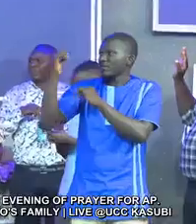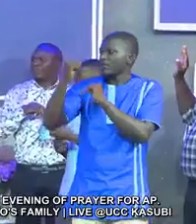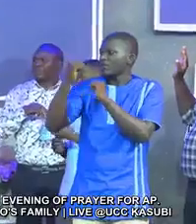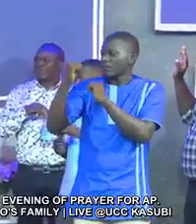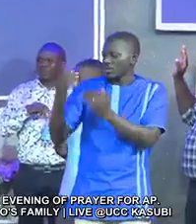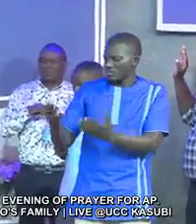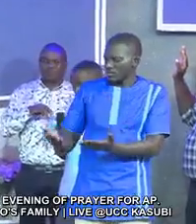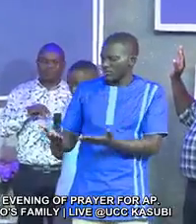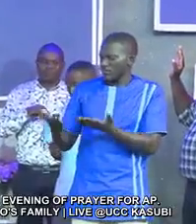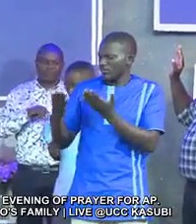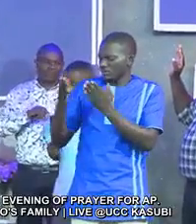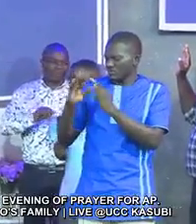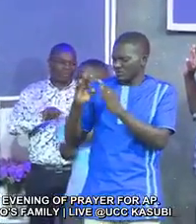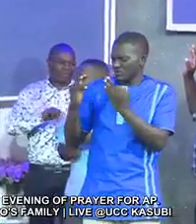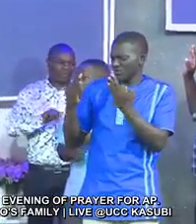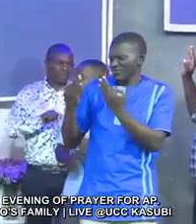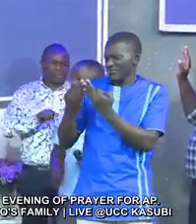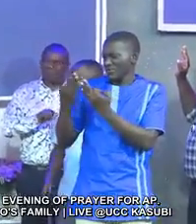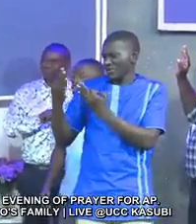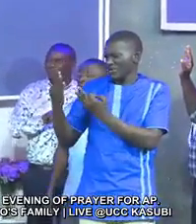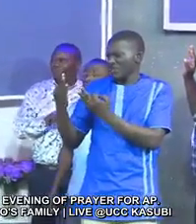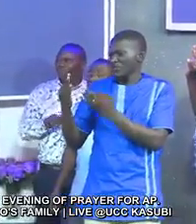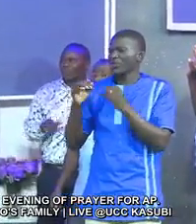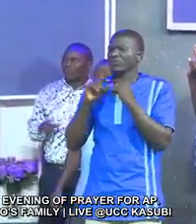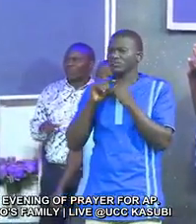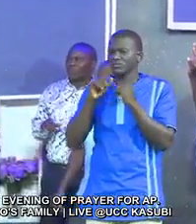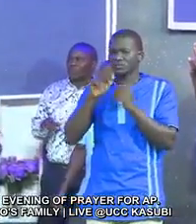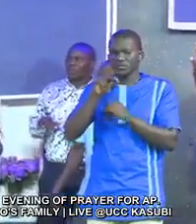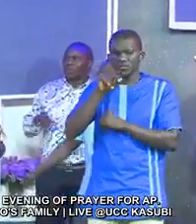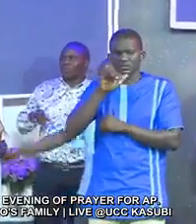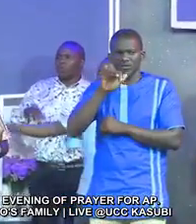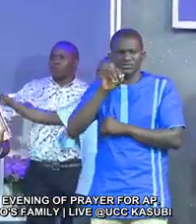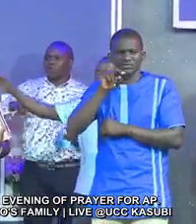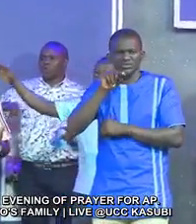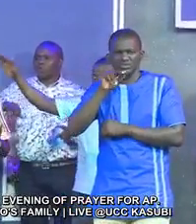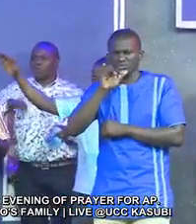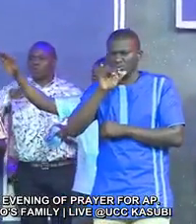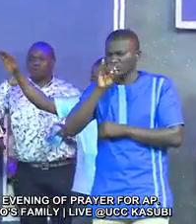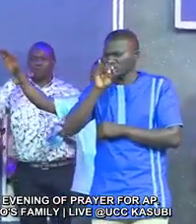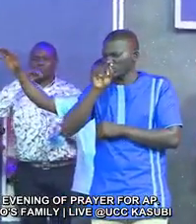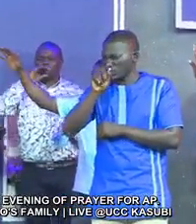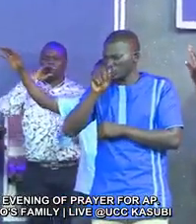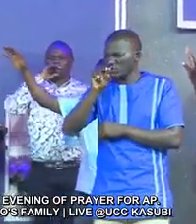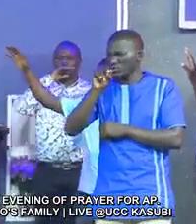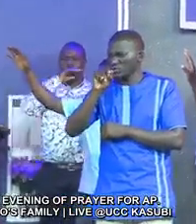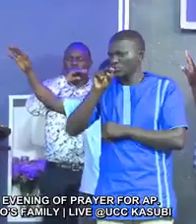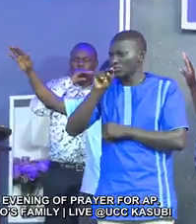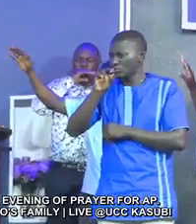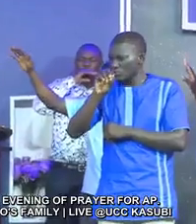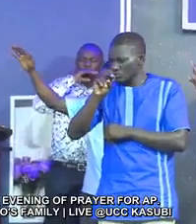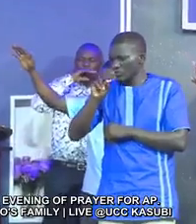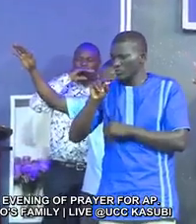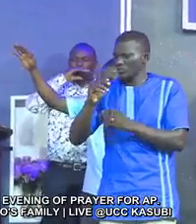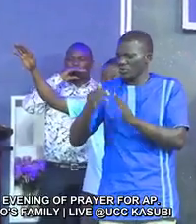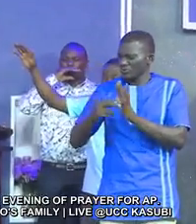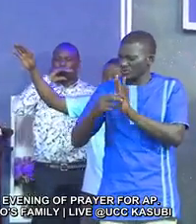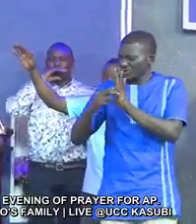tuyimusa maaso ga famire ey'omutume Ephraim Nyonyi Ntono. Era tubanjula gy'oli Mukama